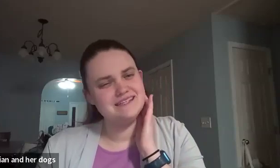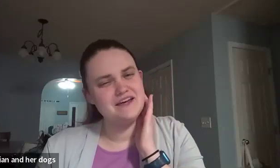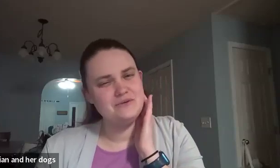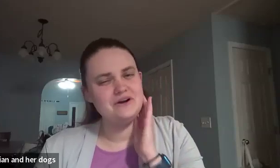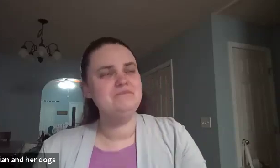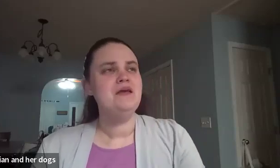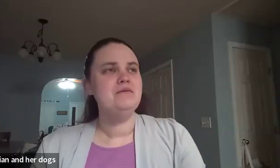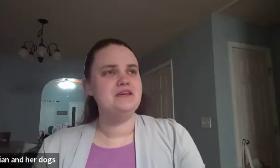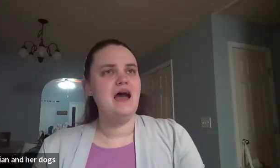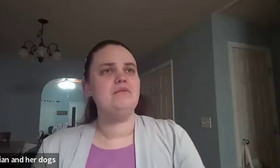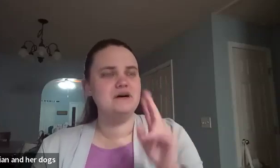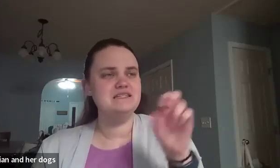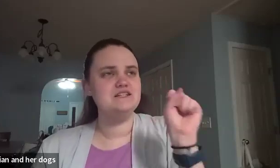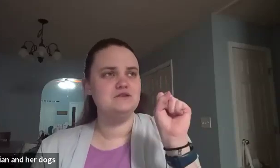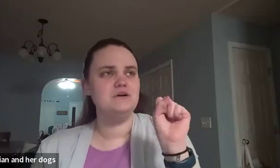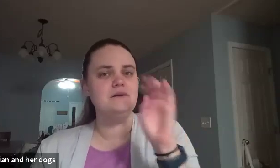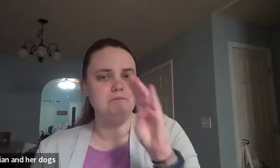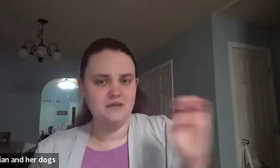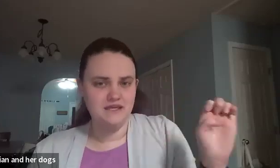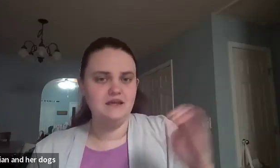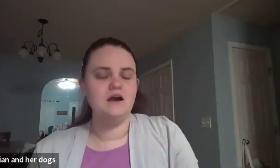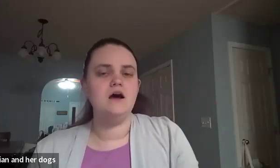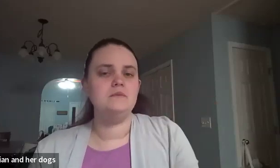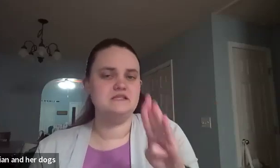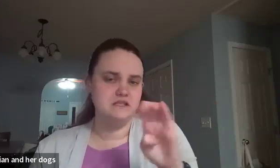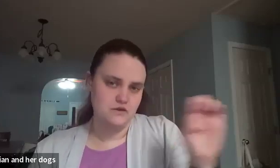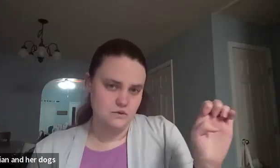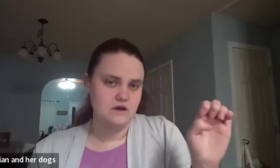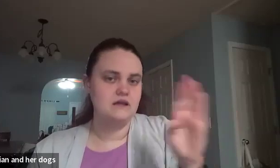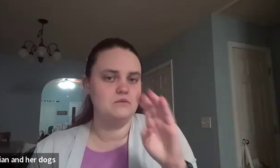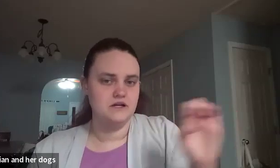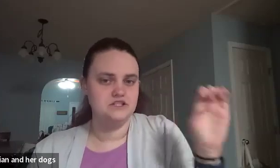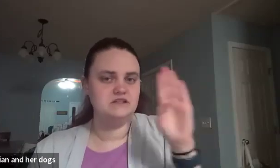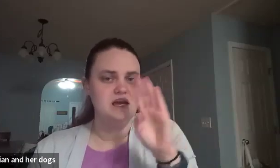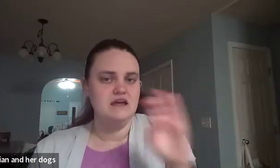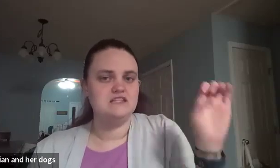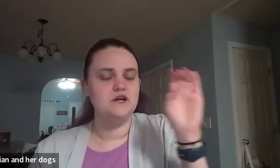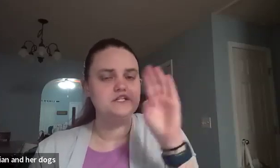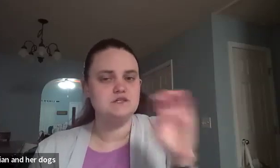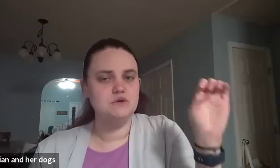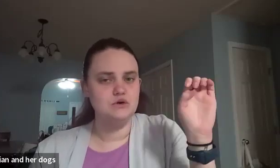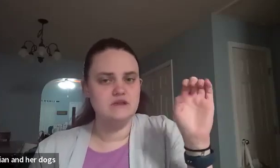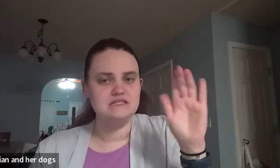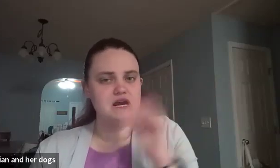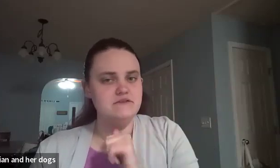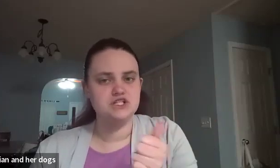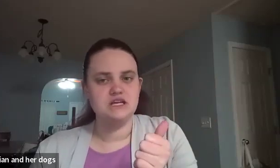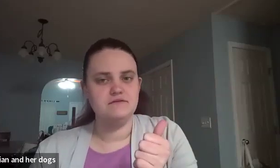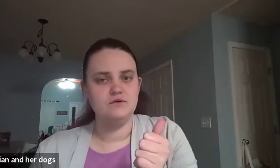That's another one. But yeah, bus is a good one. B is another one where it's very smooth. It's not even just like a